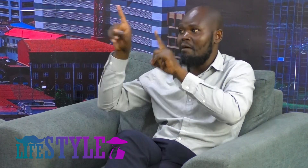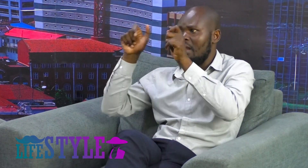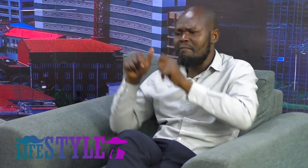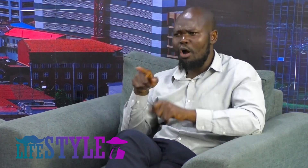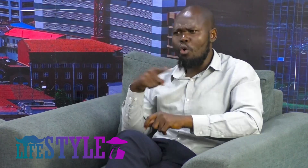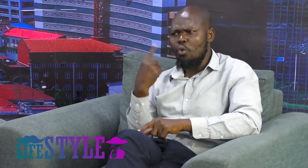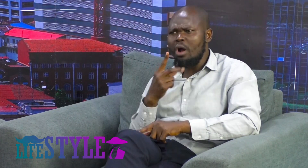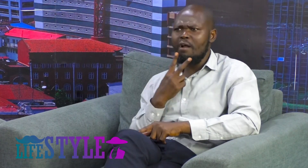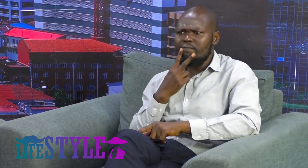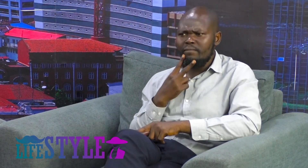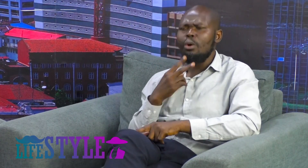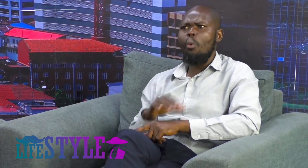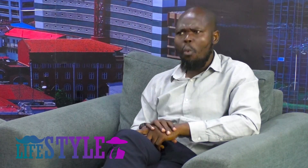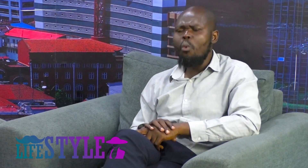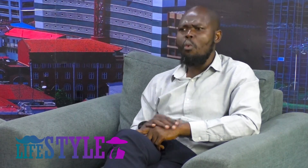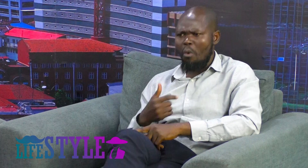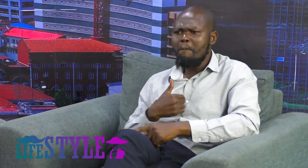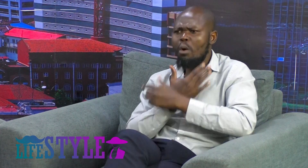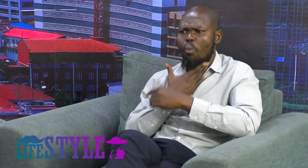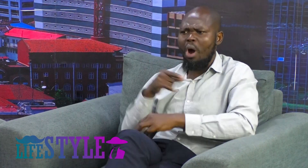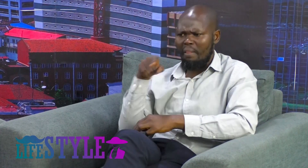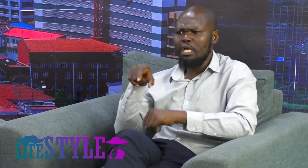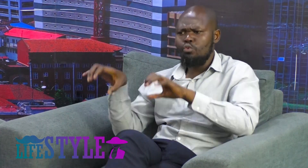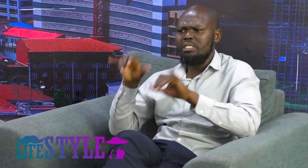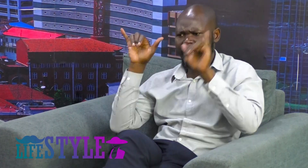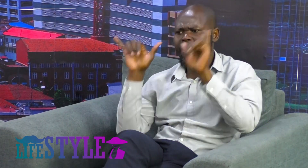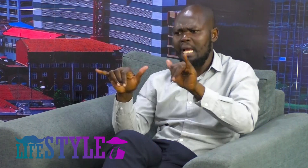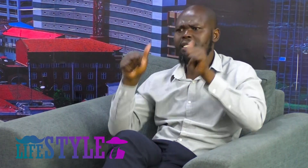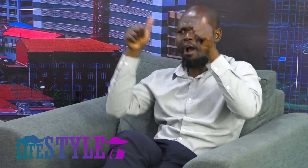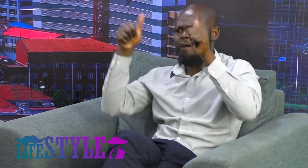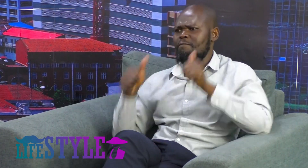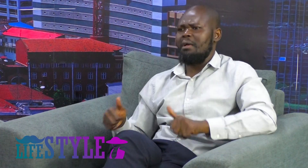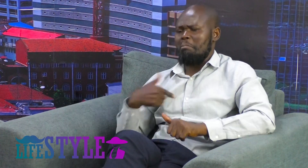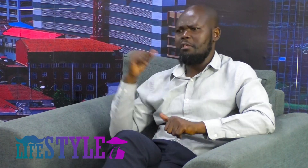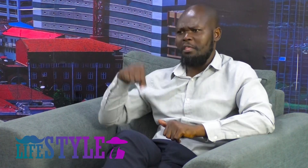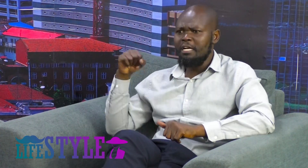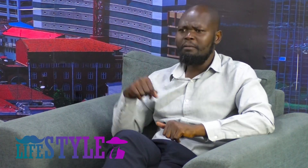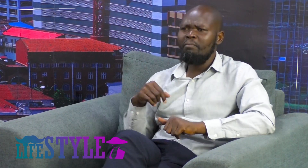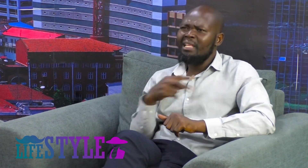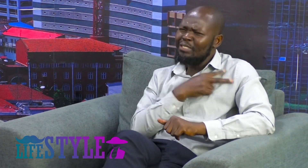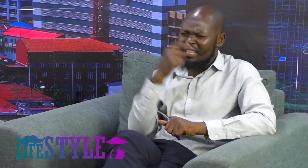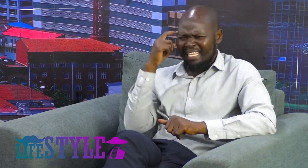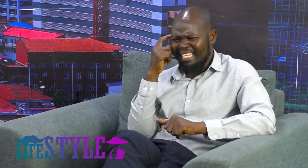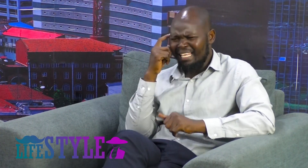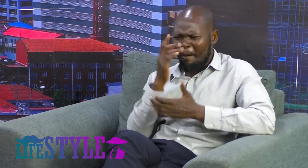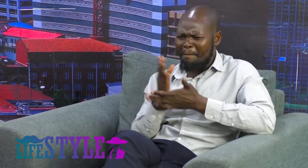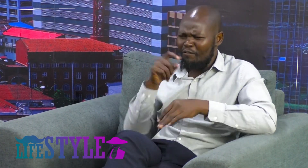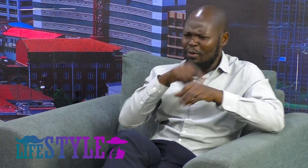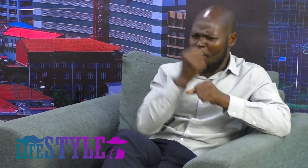Luke told me that maybe you, Elvis, you're amazing. I want you to stay and continue doing the adverts for